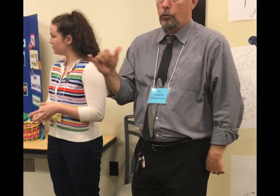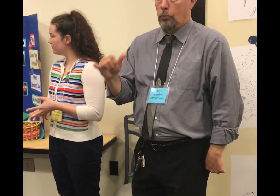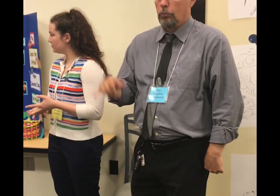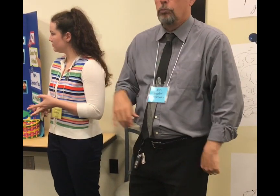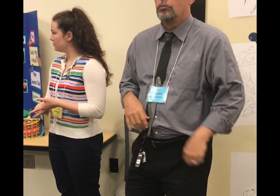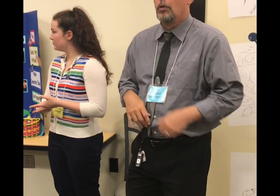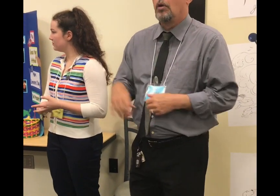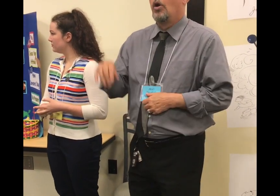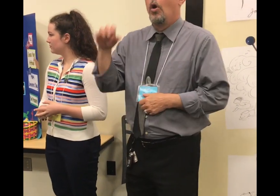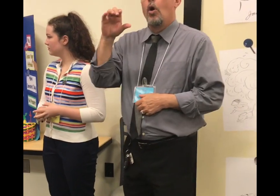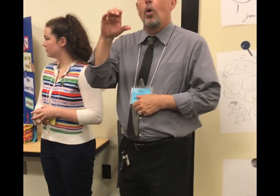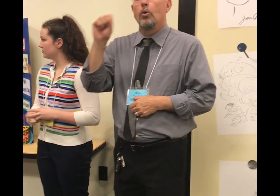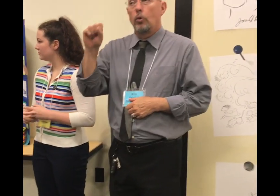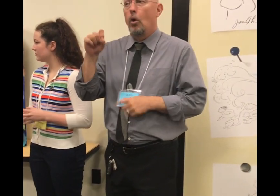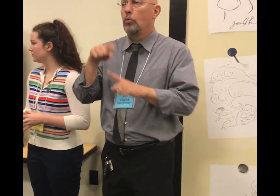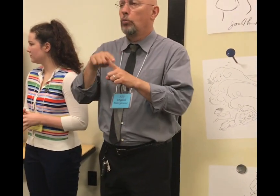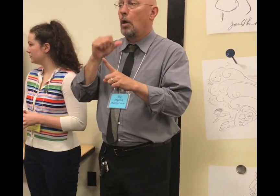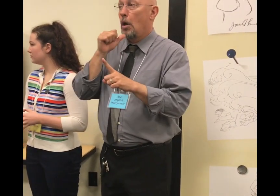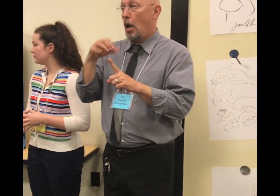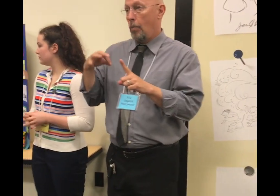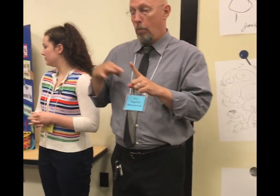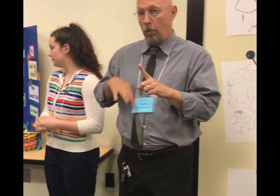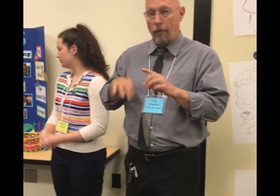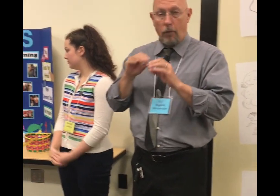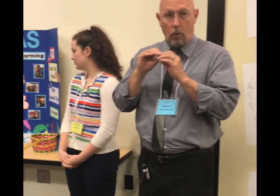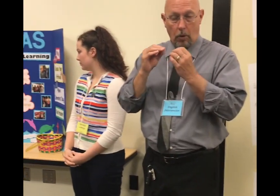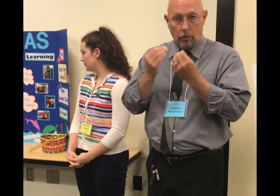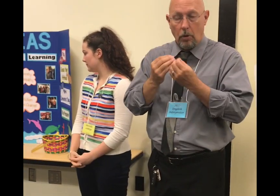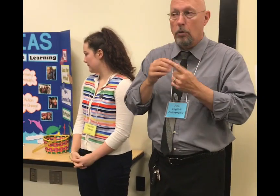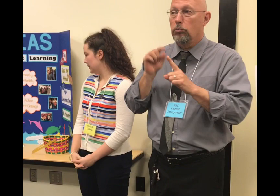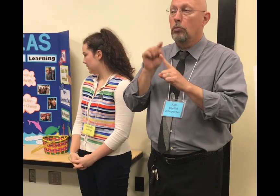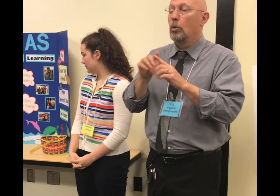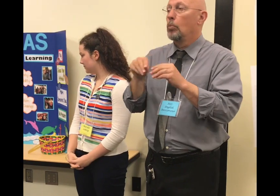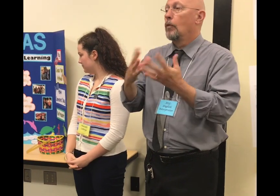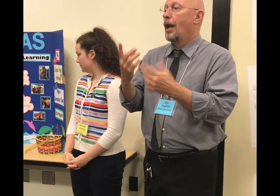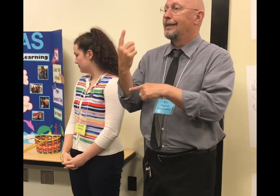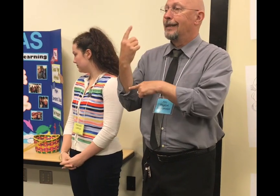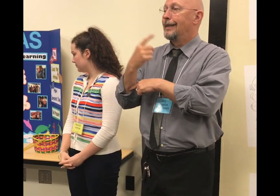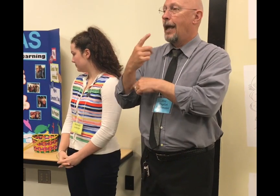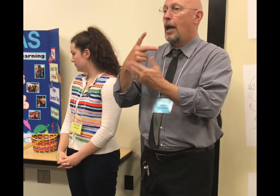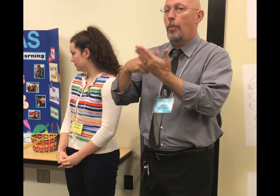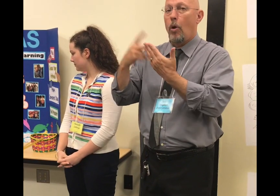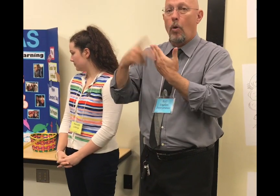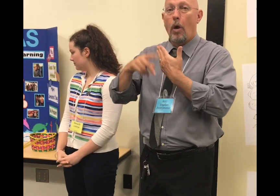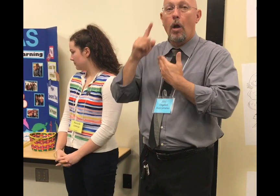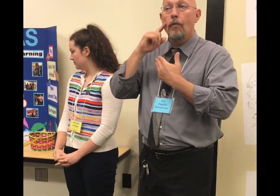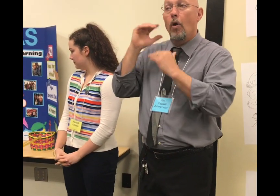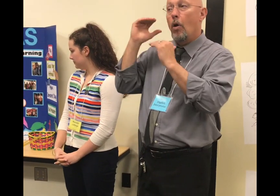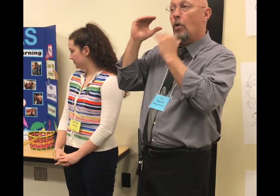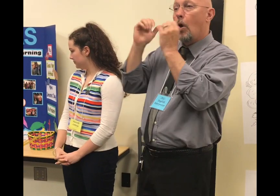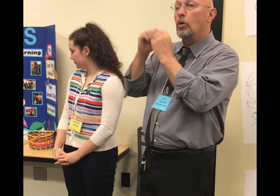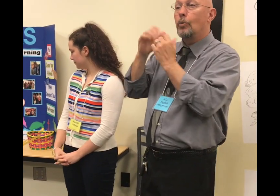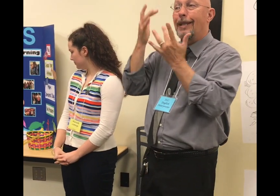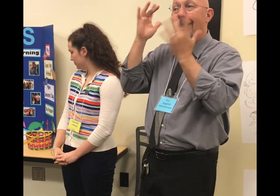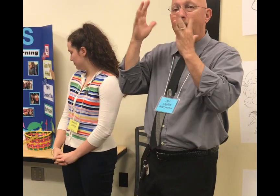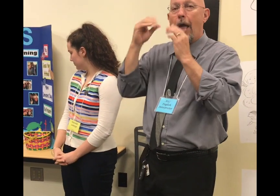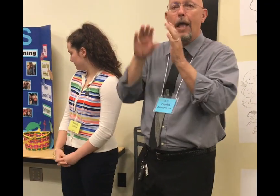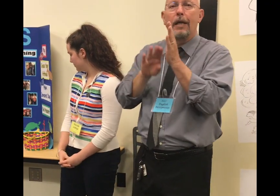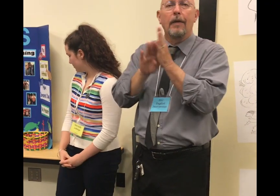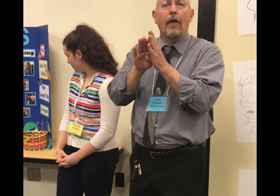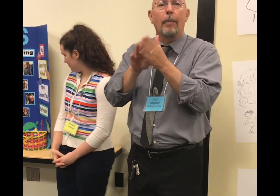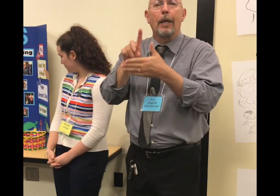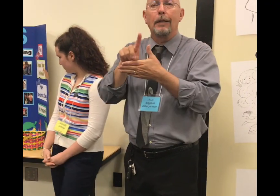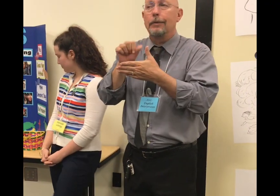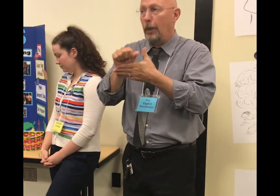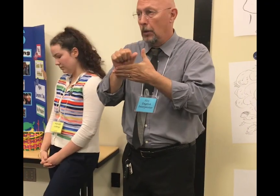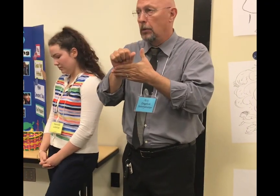Cornerstone is a nonprofit organization that provides a day program for adults with intellectual and developmental